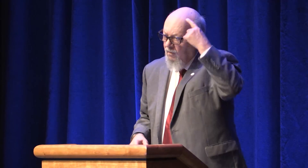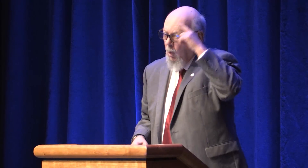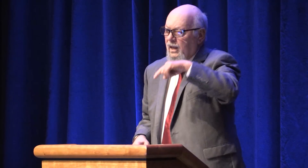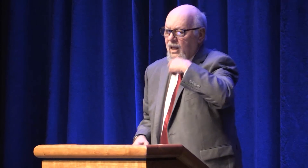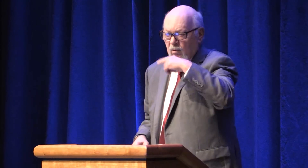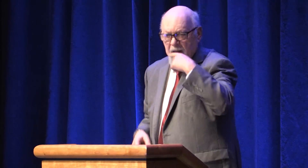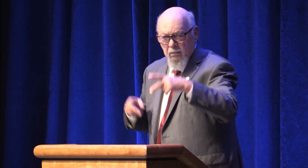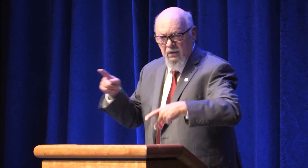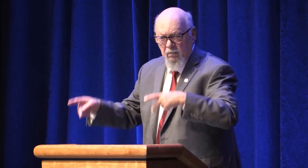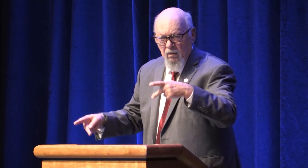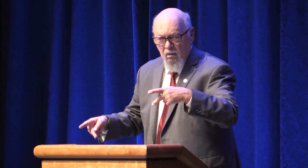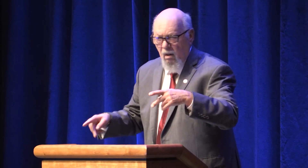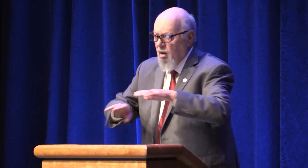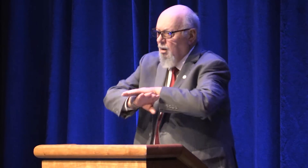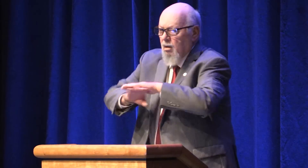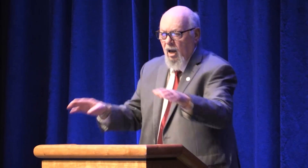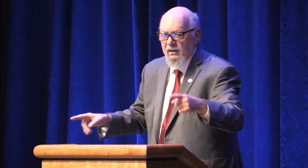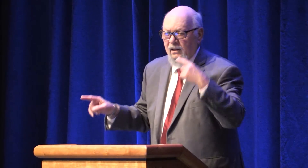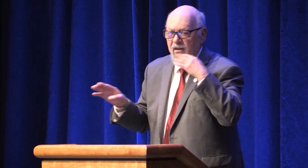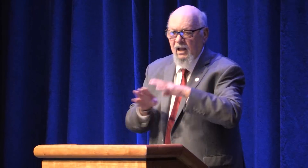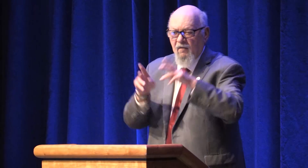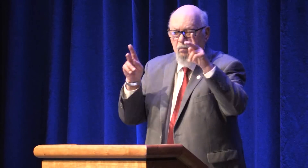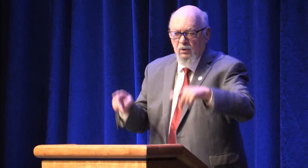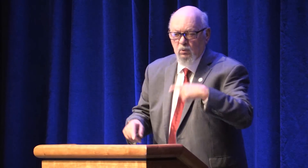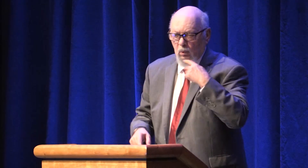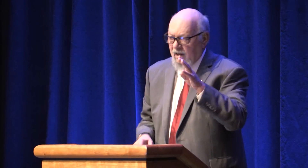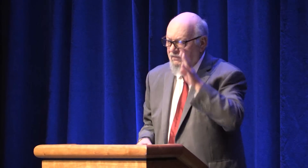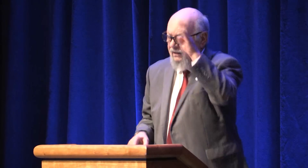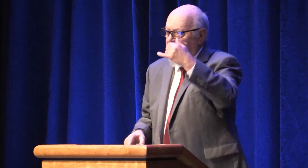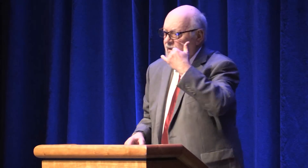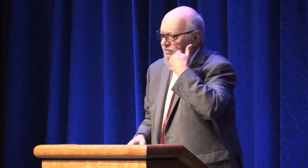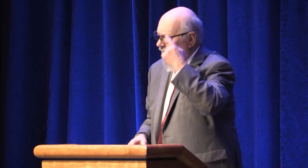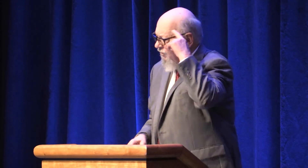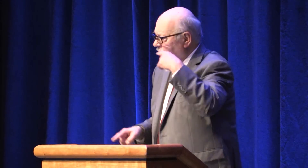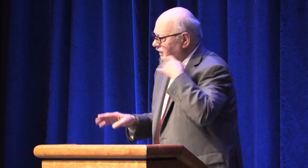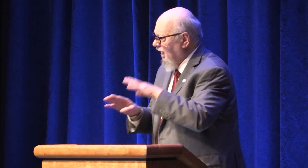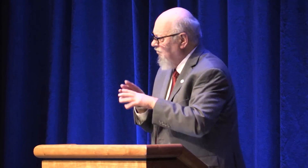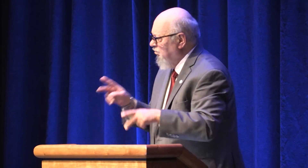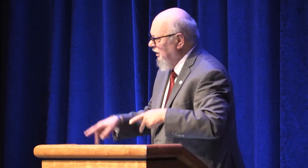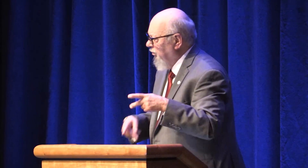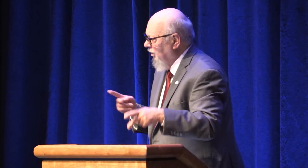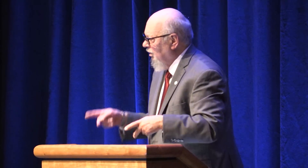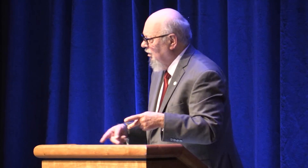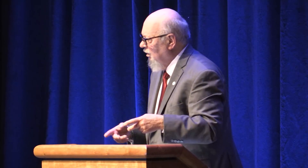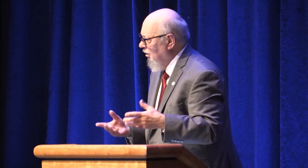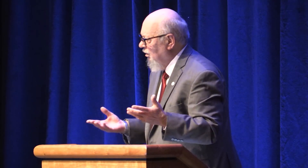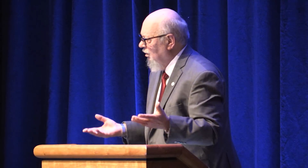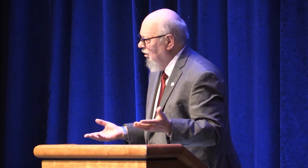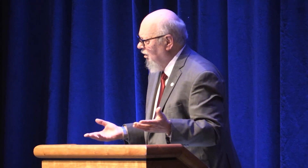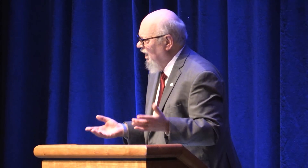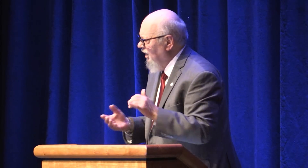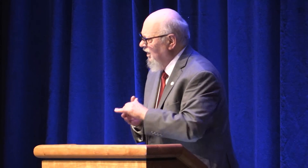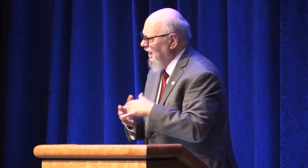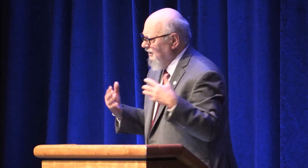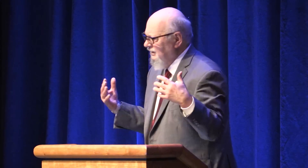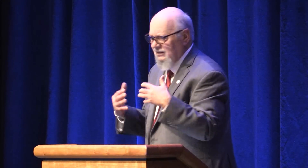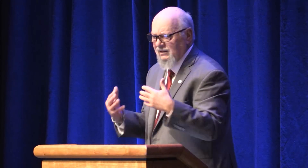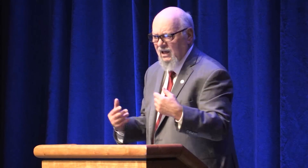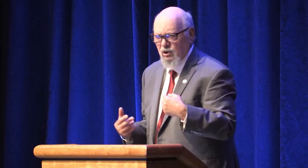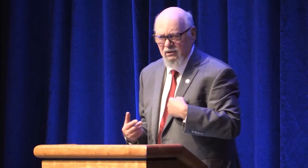the phone for hearing individuals, but did not know the deaf person who had invented the phone for deaf people. And again,